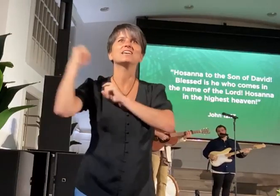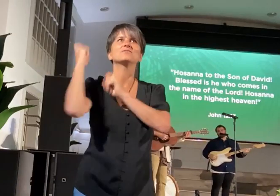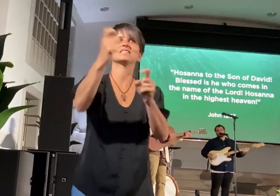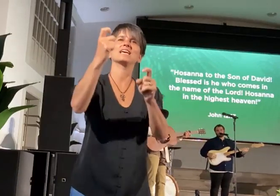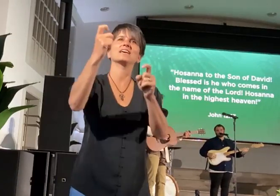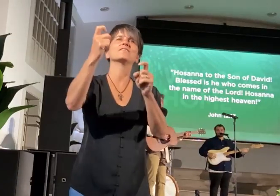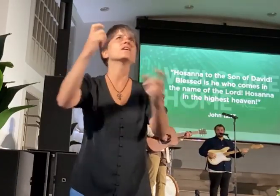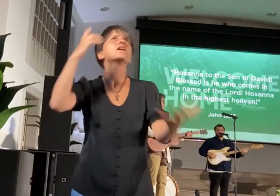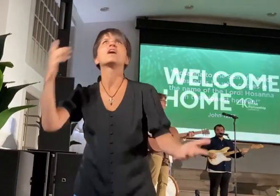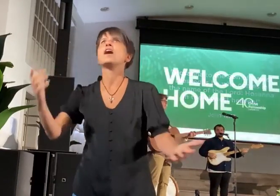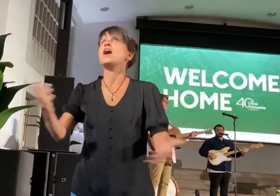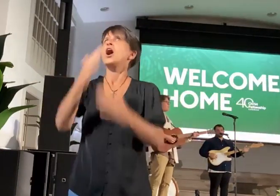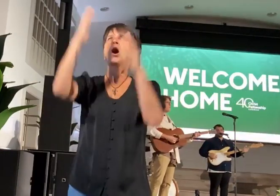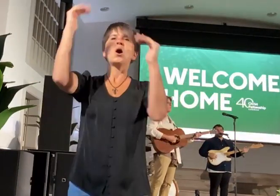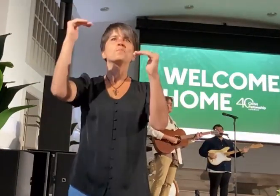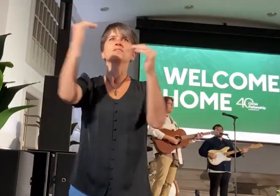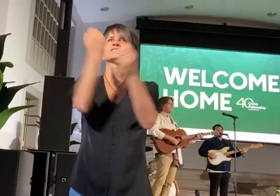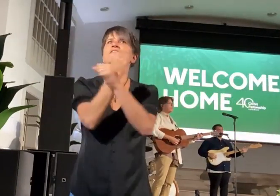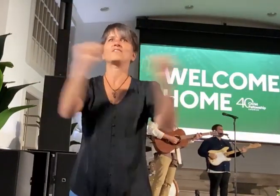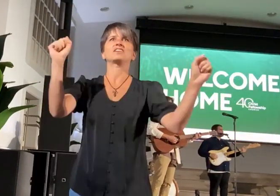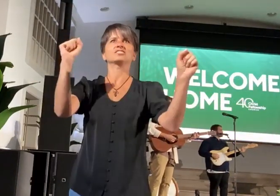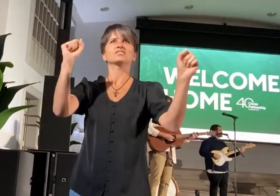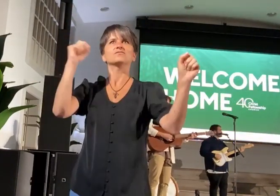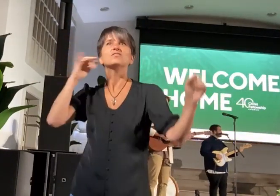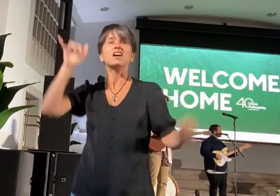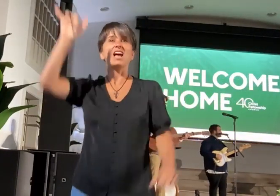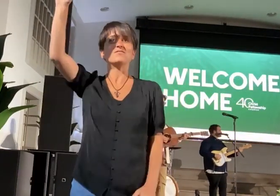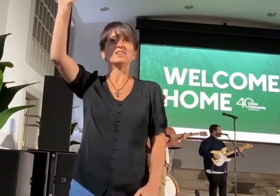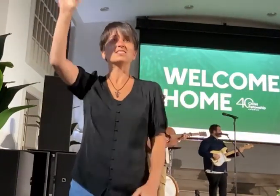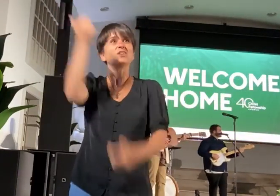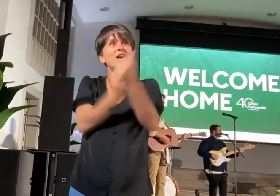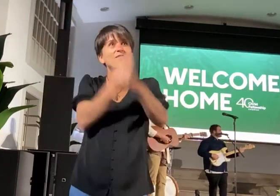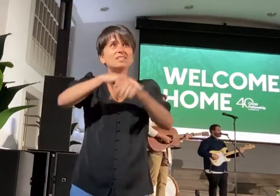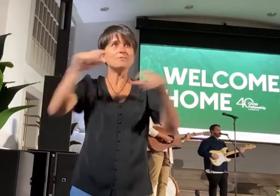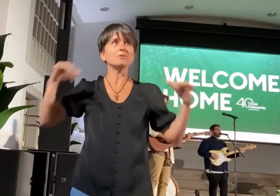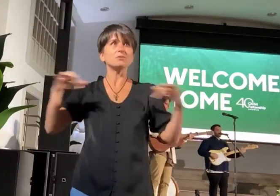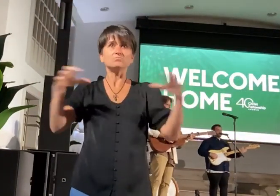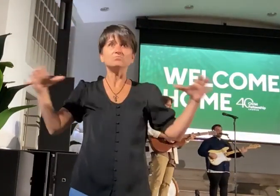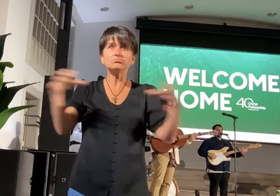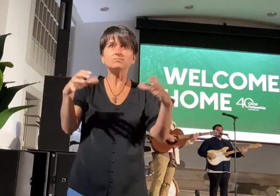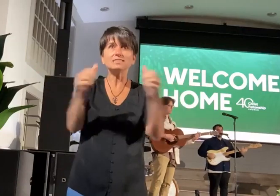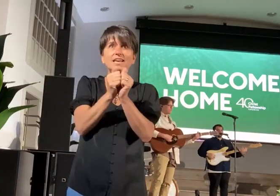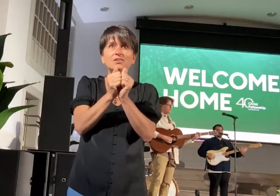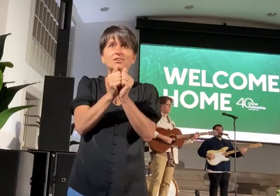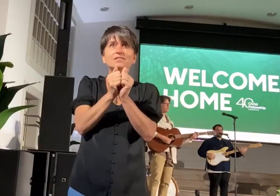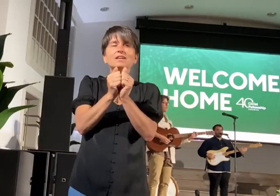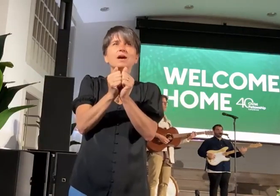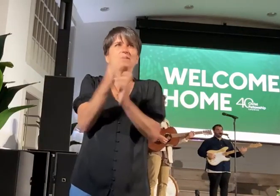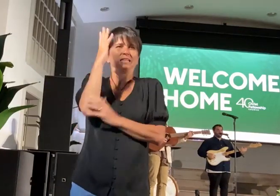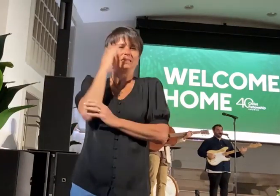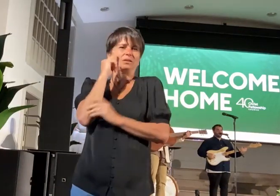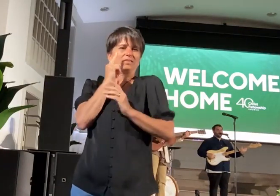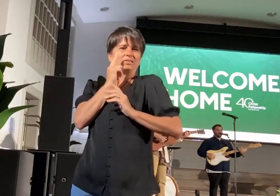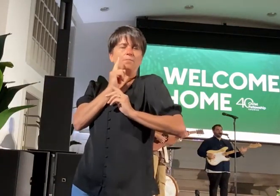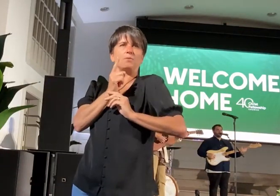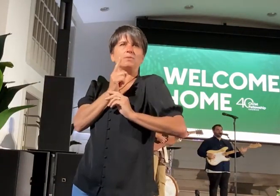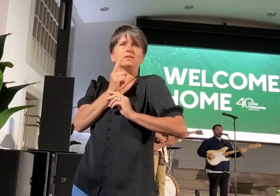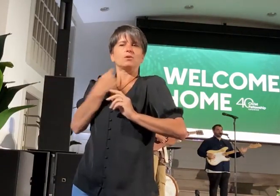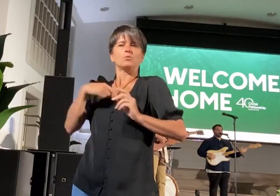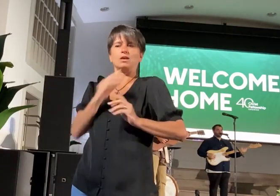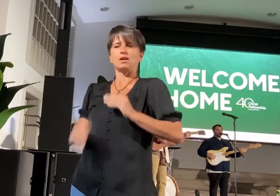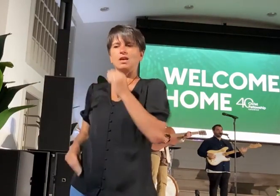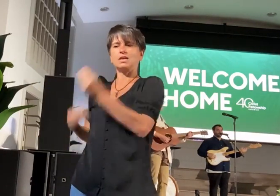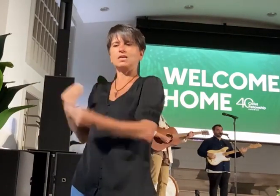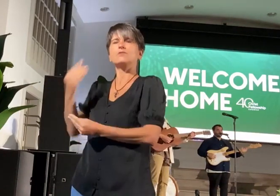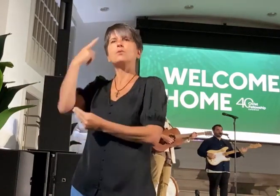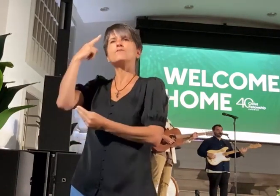hope and salvation. For us, every time that we gather, every time that we step into a moment like this, we're giving out of